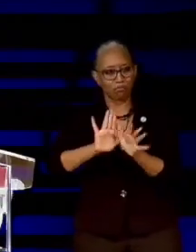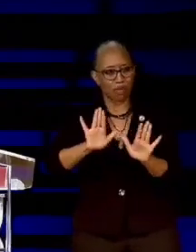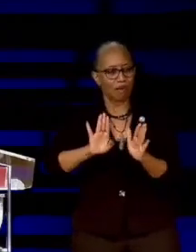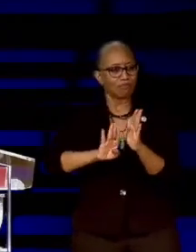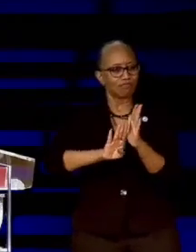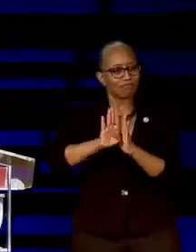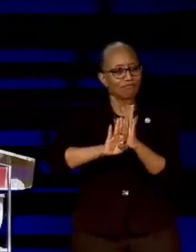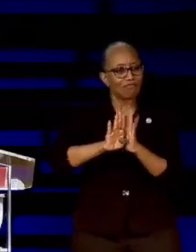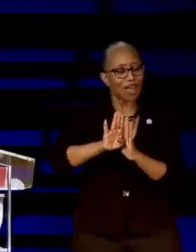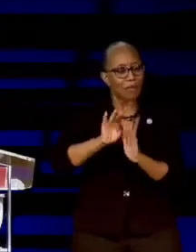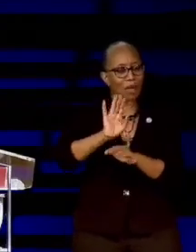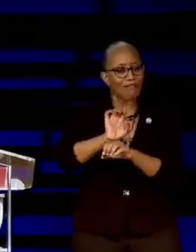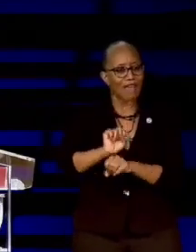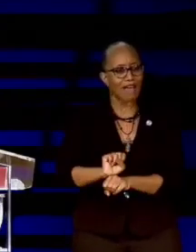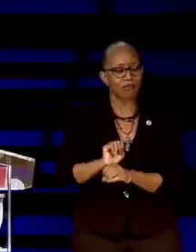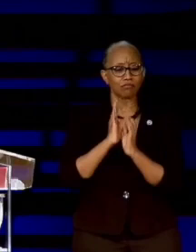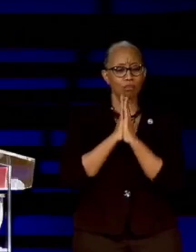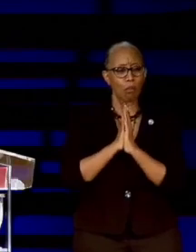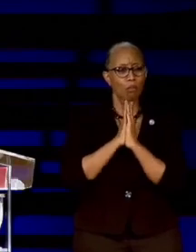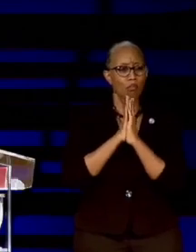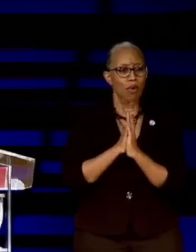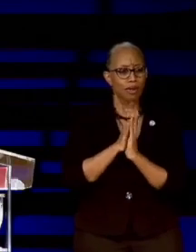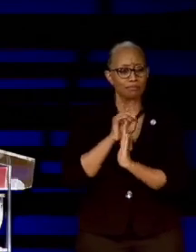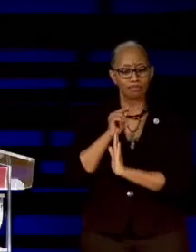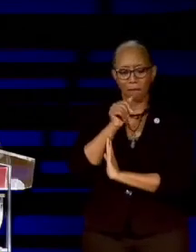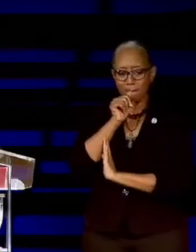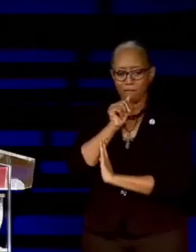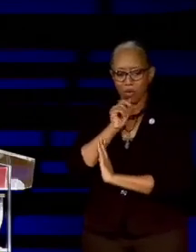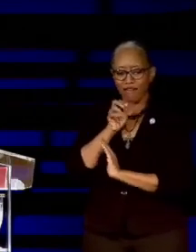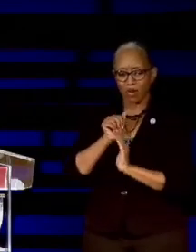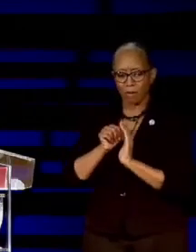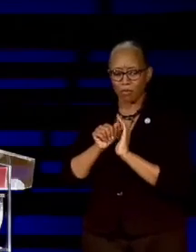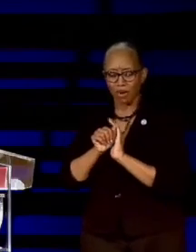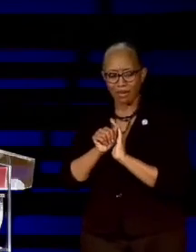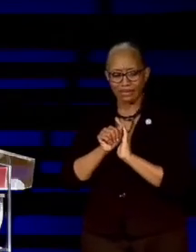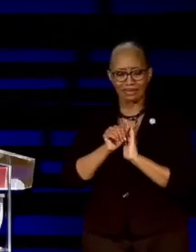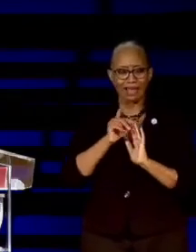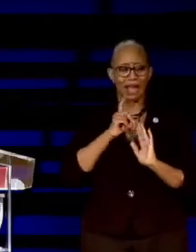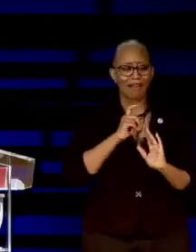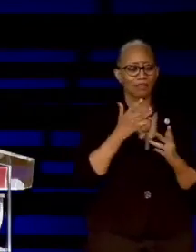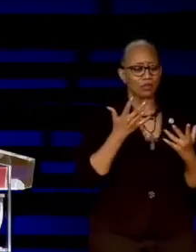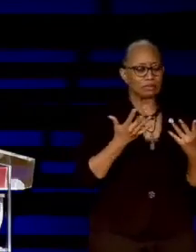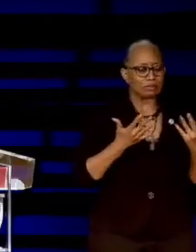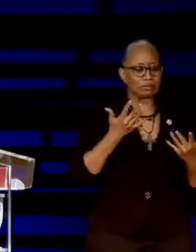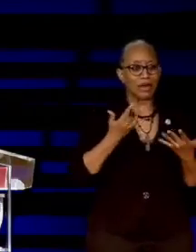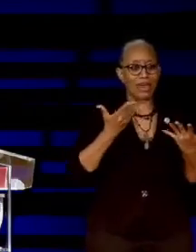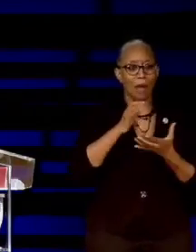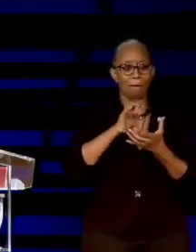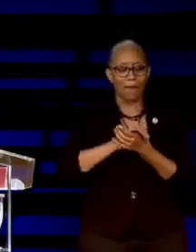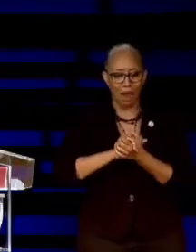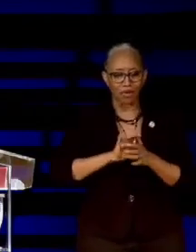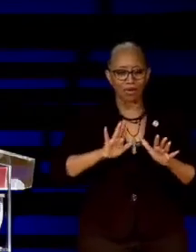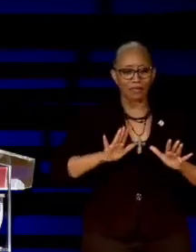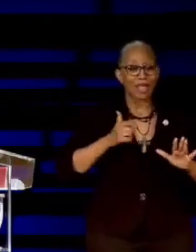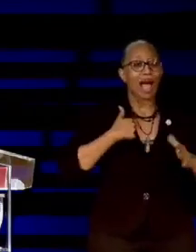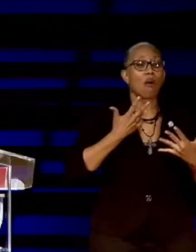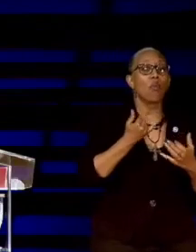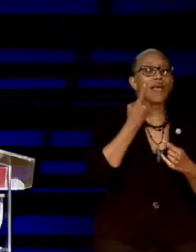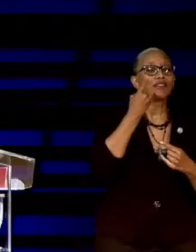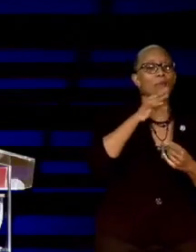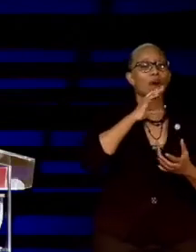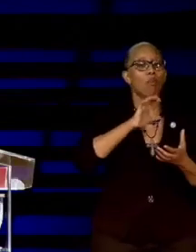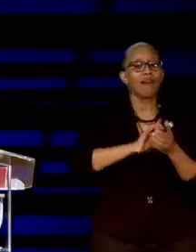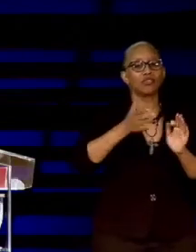such a habit of praying in private that I would literally have to wait until Lady J left the